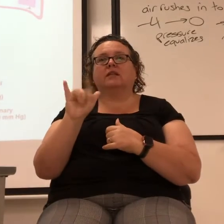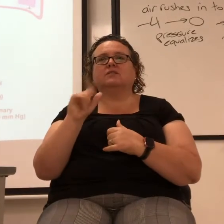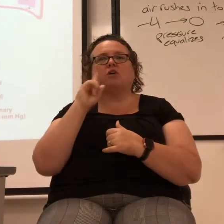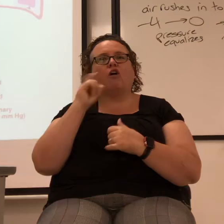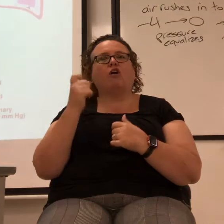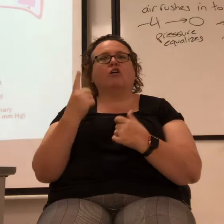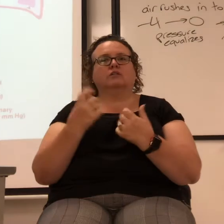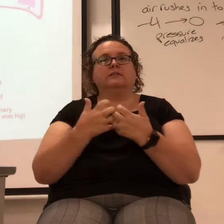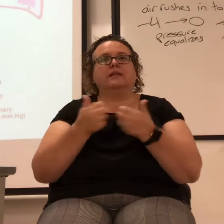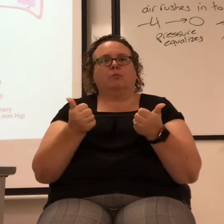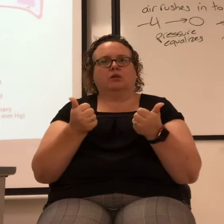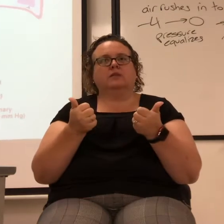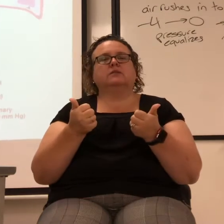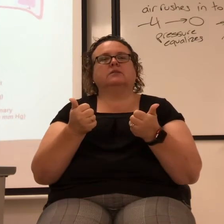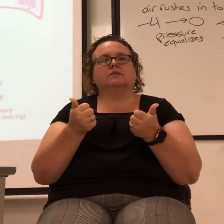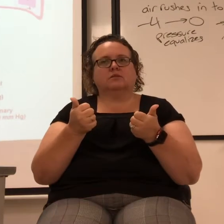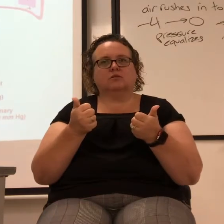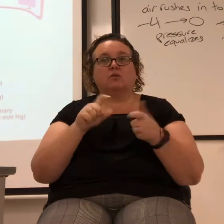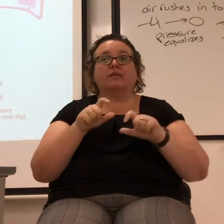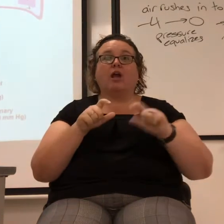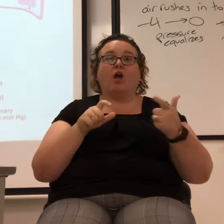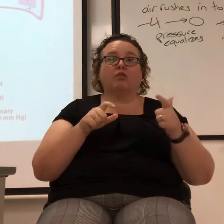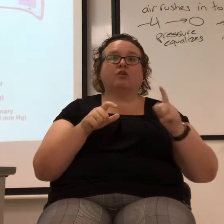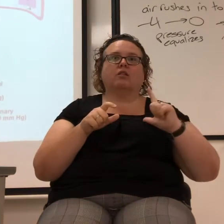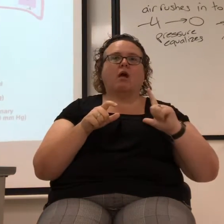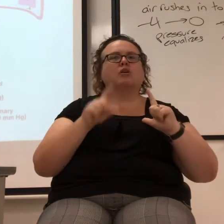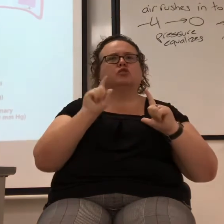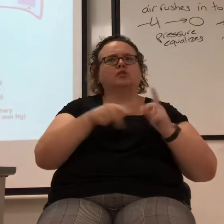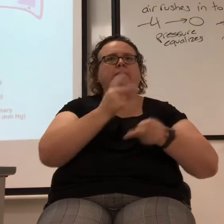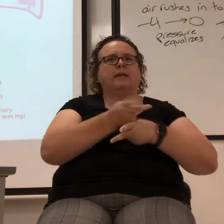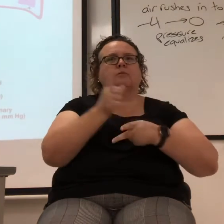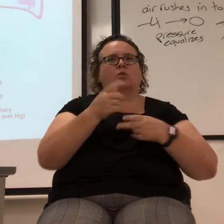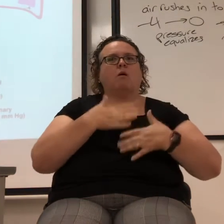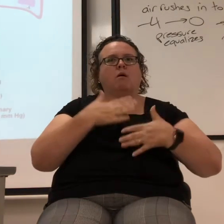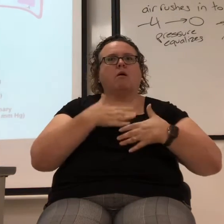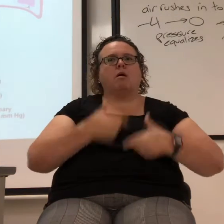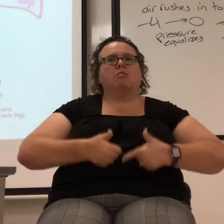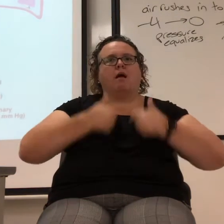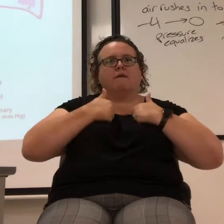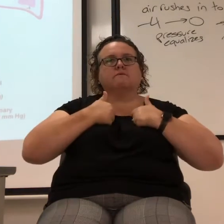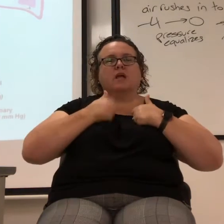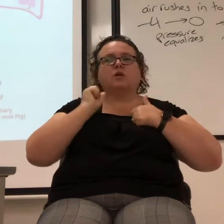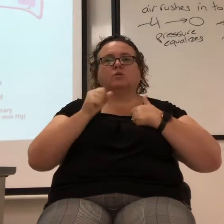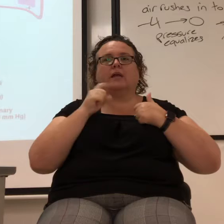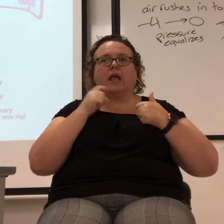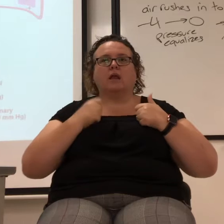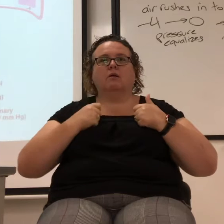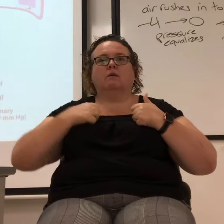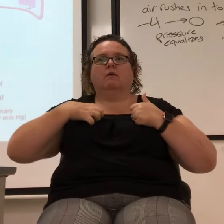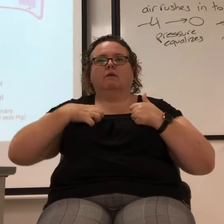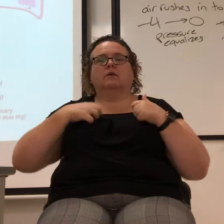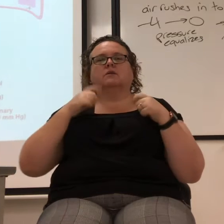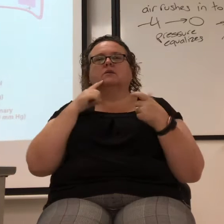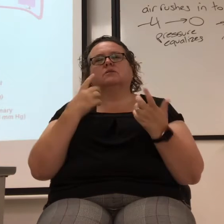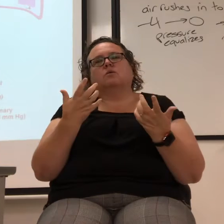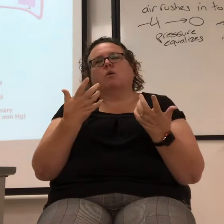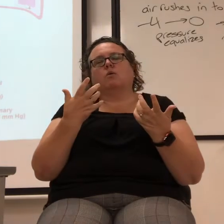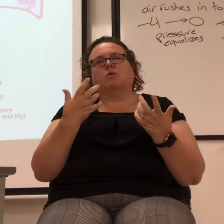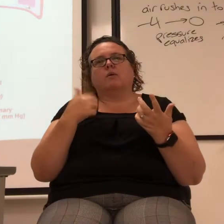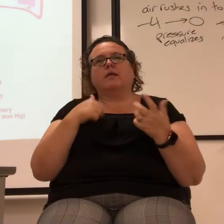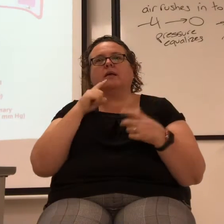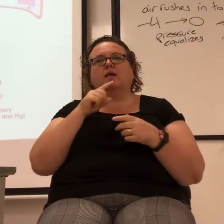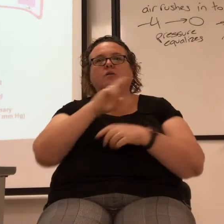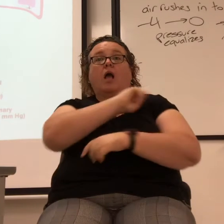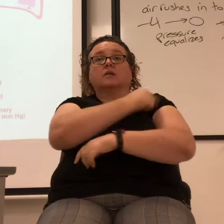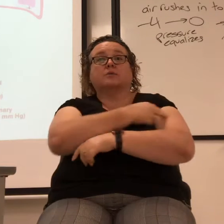separate, okay? So the other lung should keep you alive. And you can reinflate that they have gone to the hospital by the